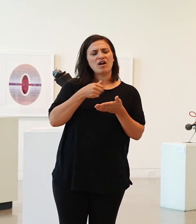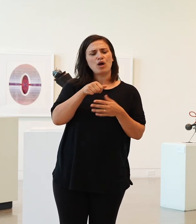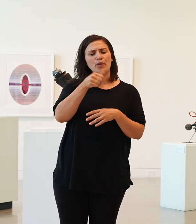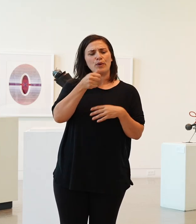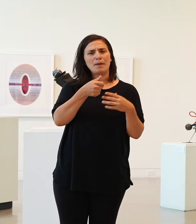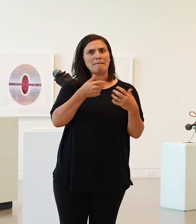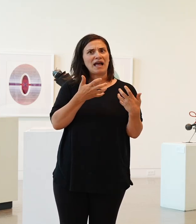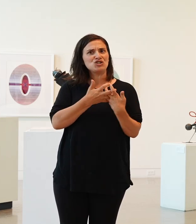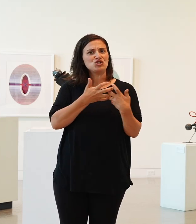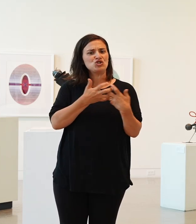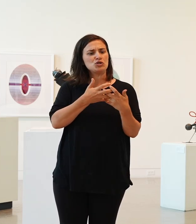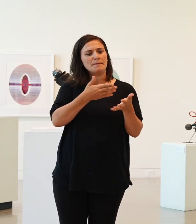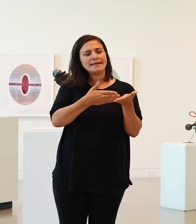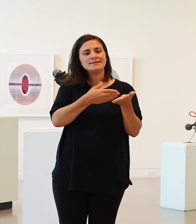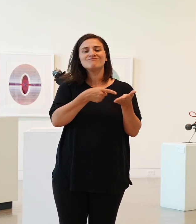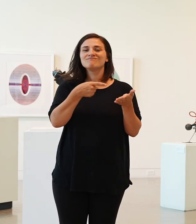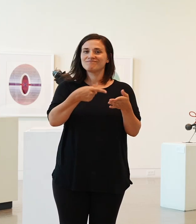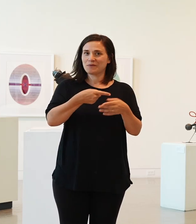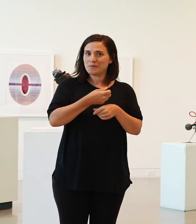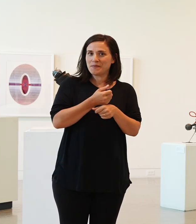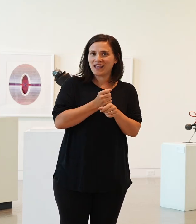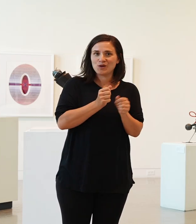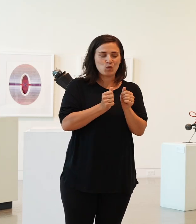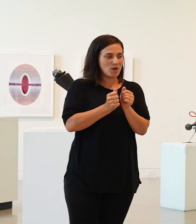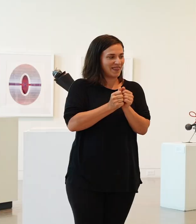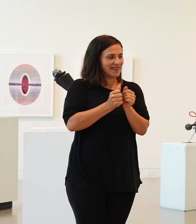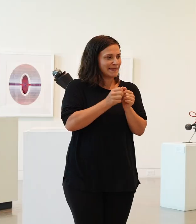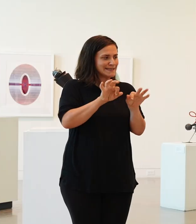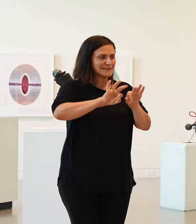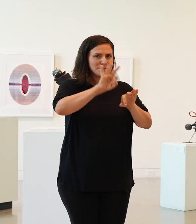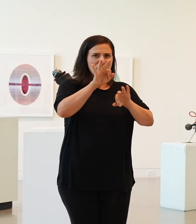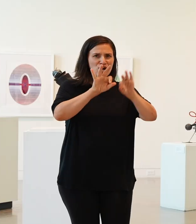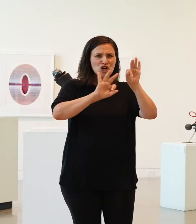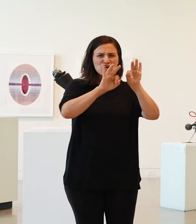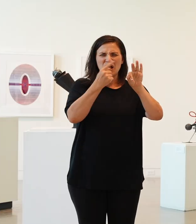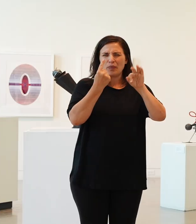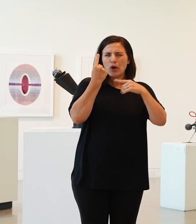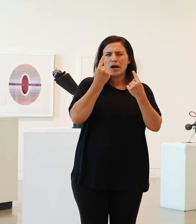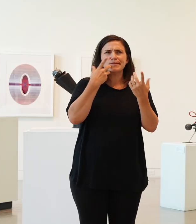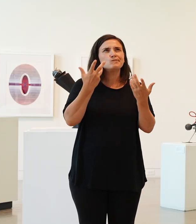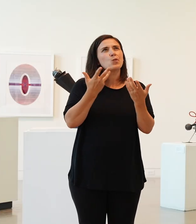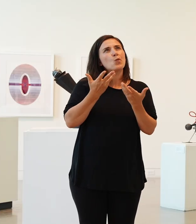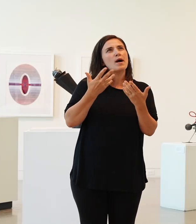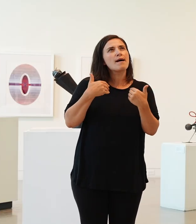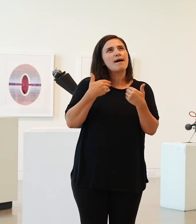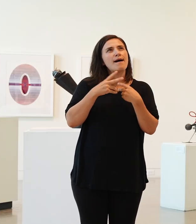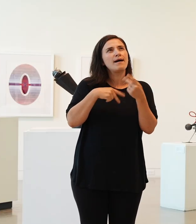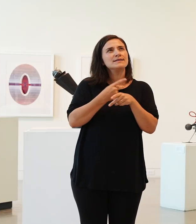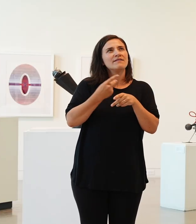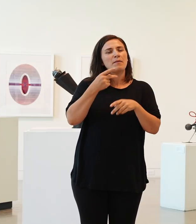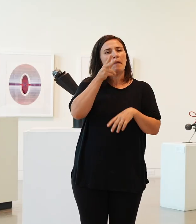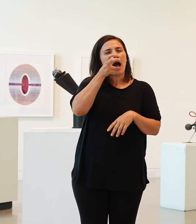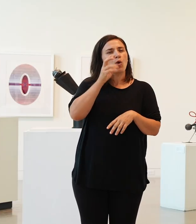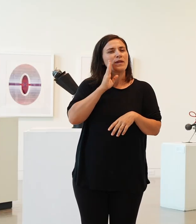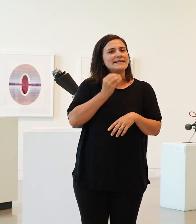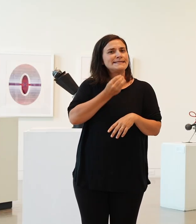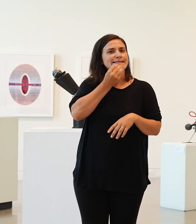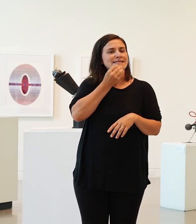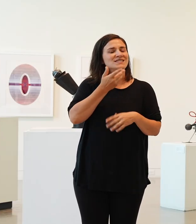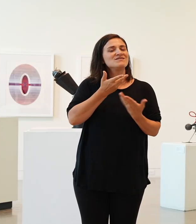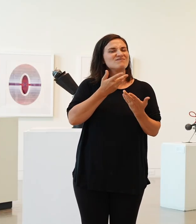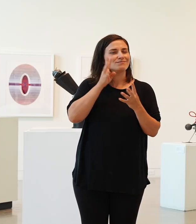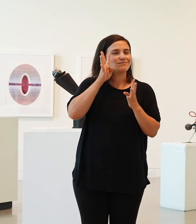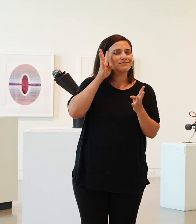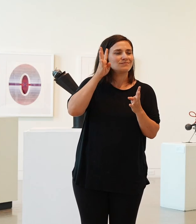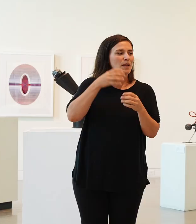and so I made this one with the spires, and I thought, well, it's got to eat something. So I started making these